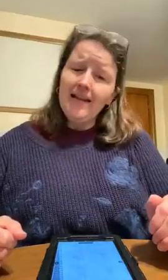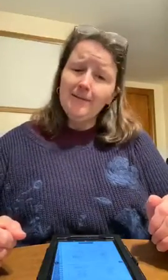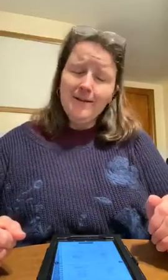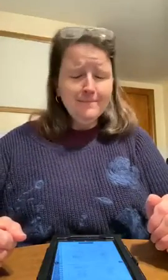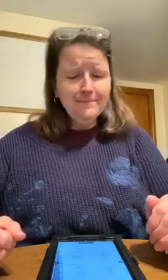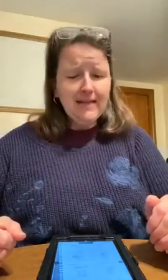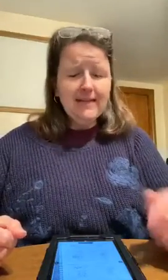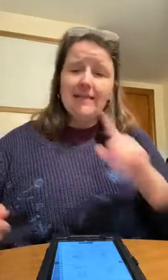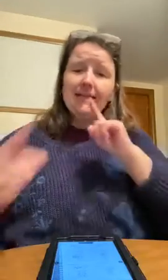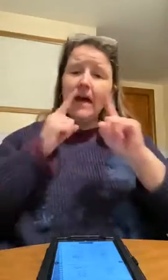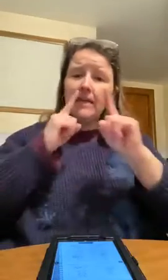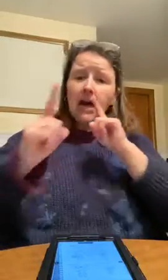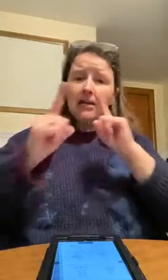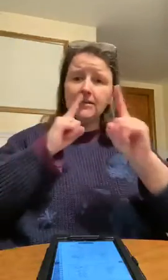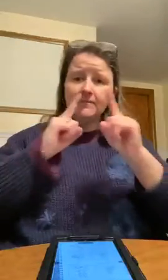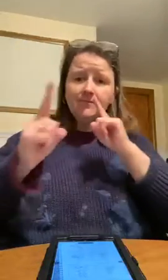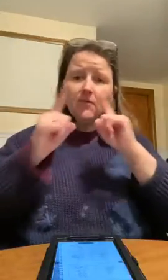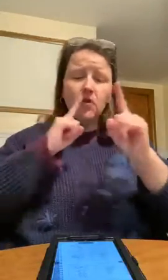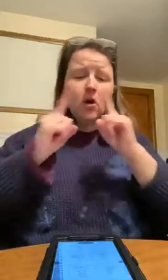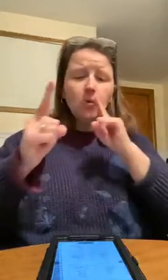Anyway, dialogue, talk with.